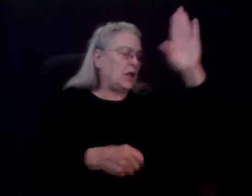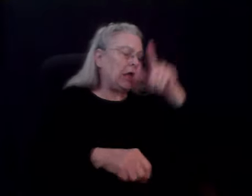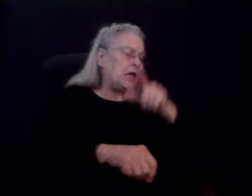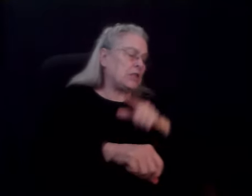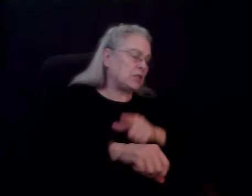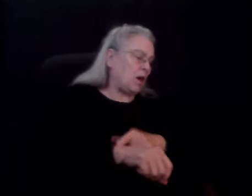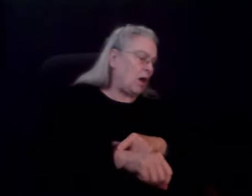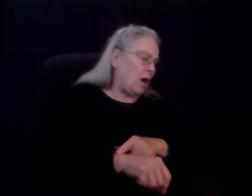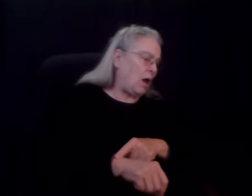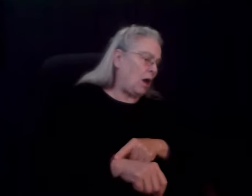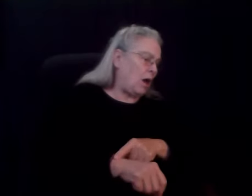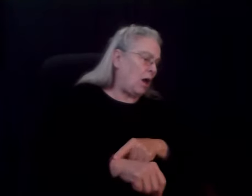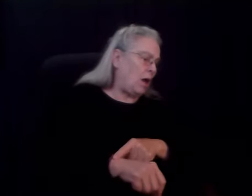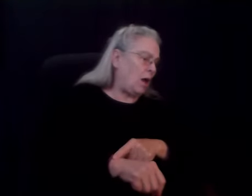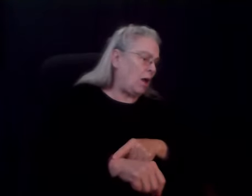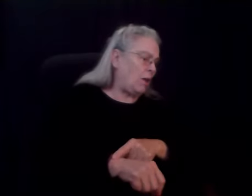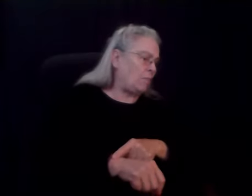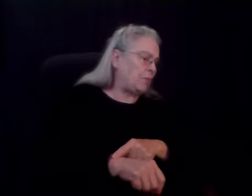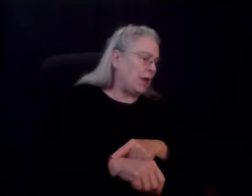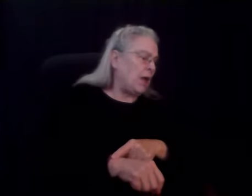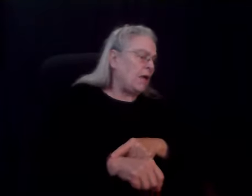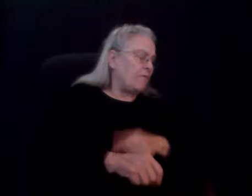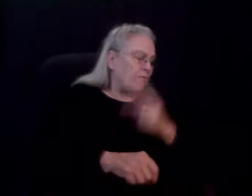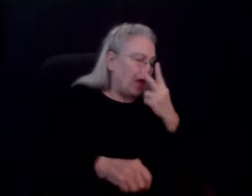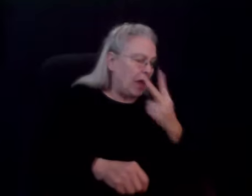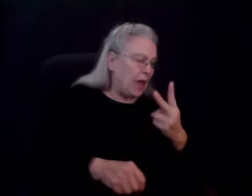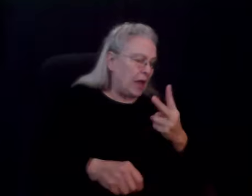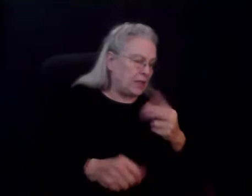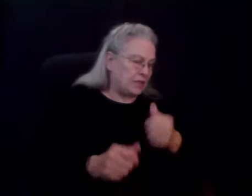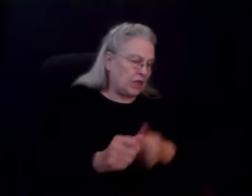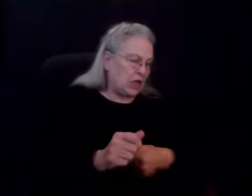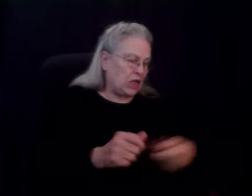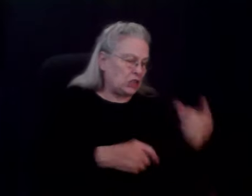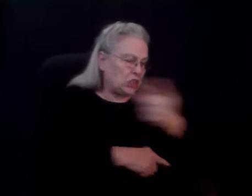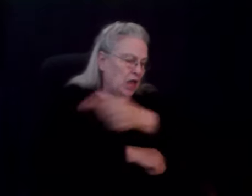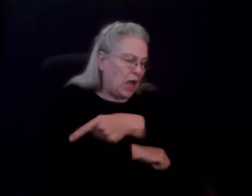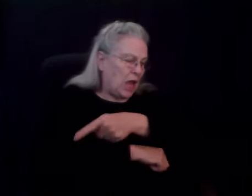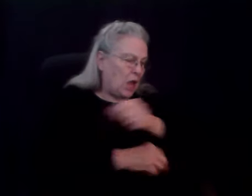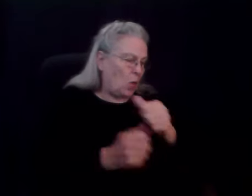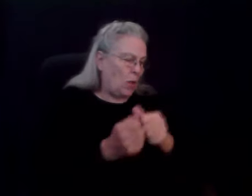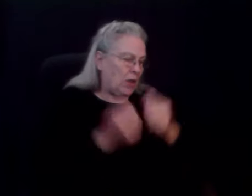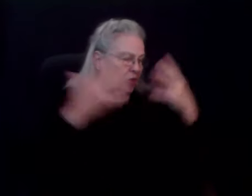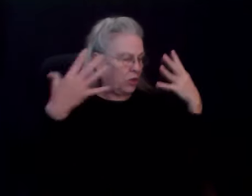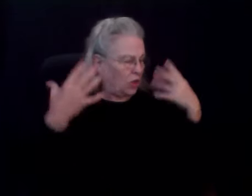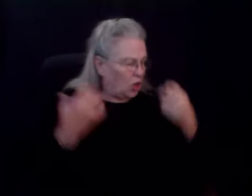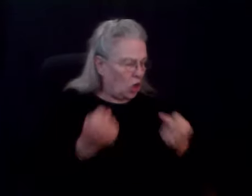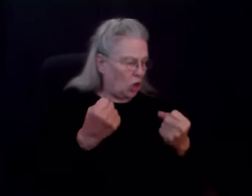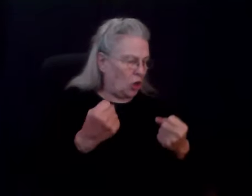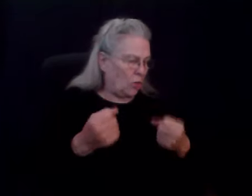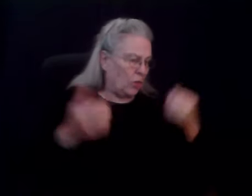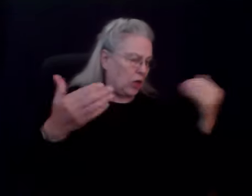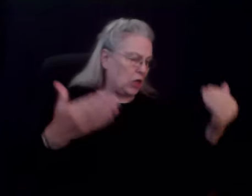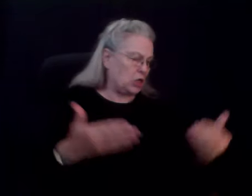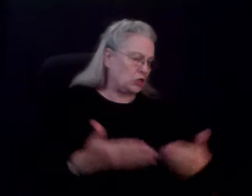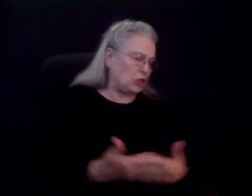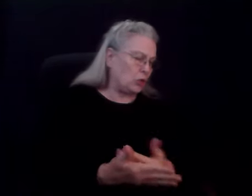His time. Face each day with courage